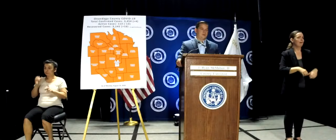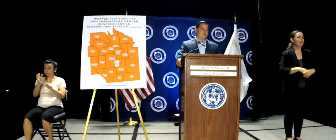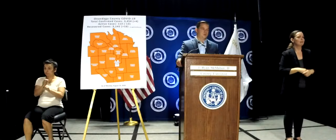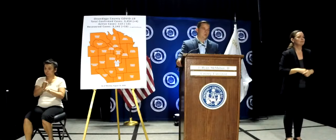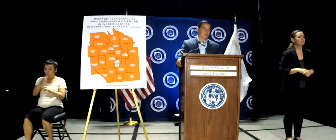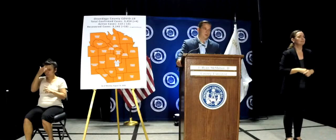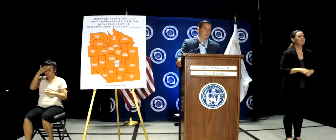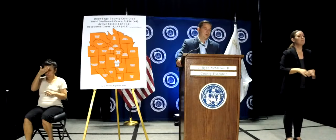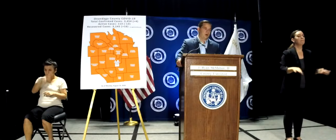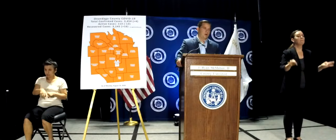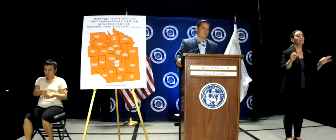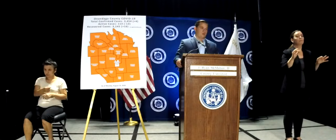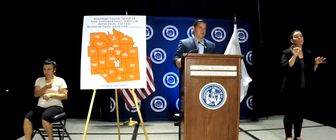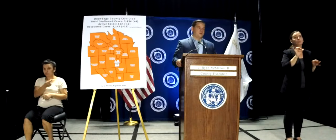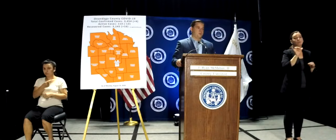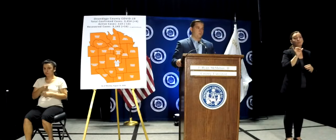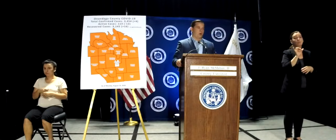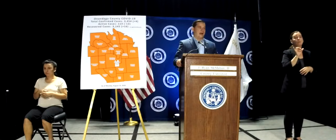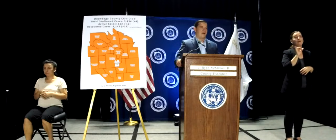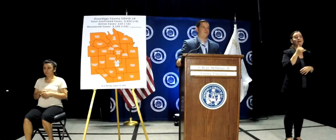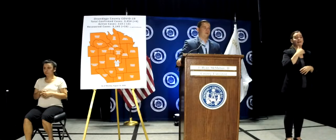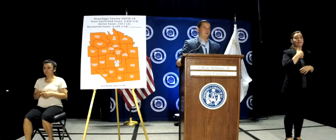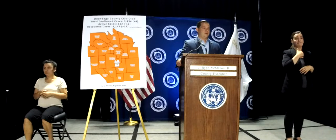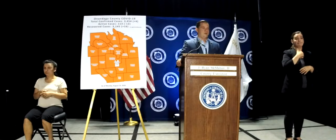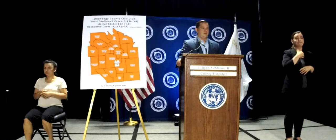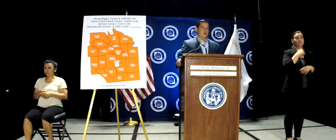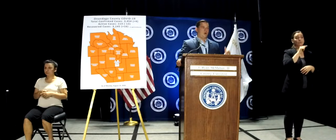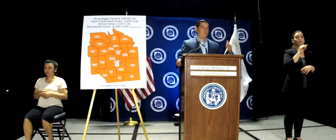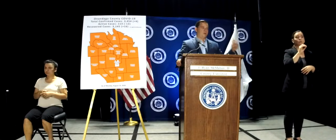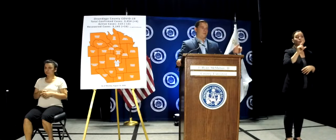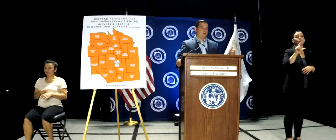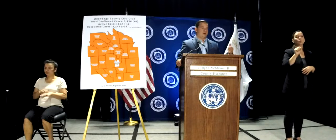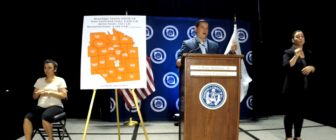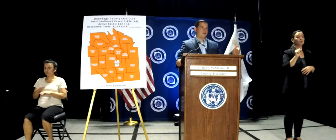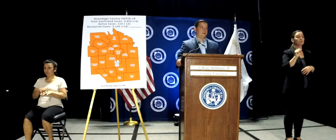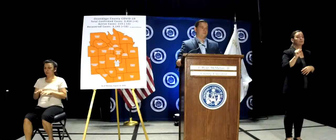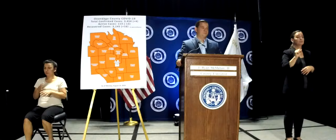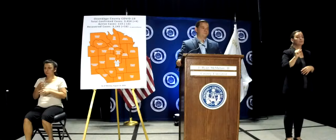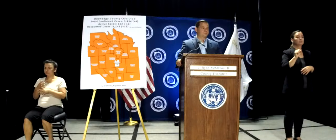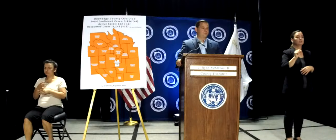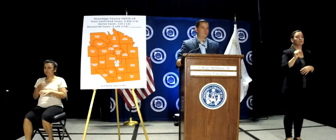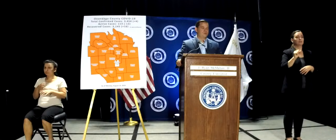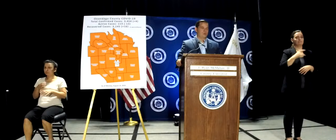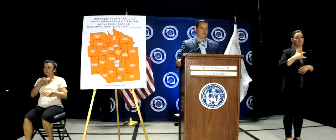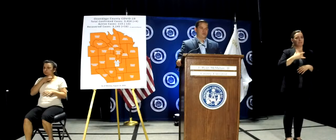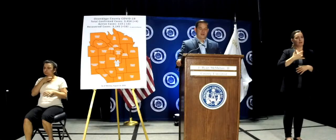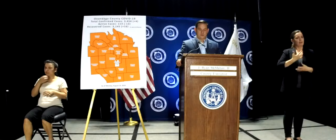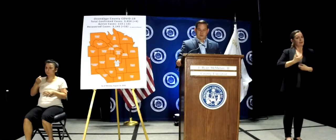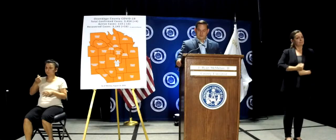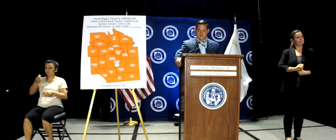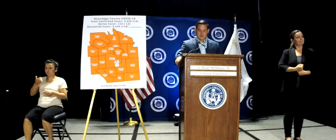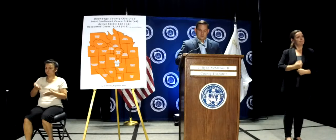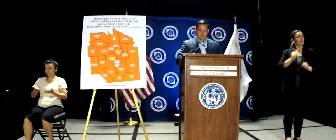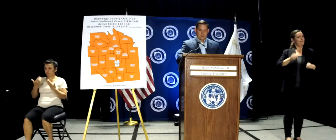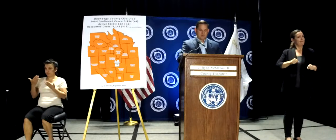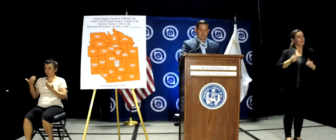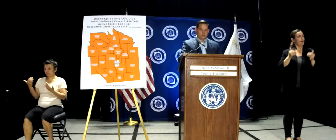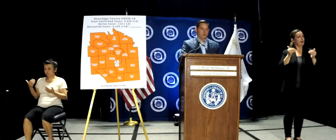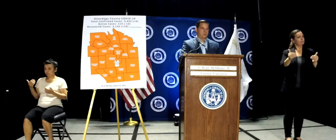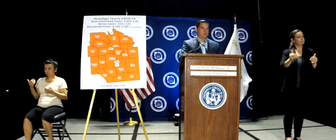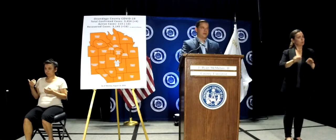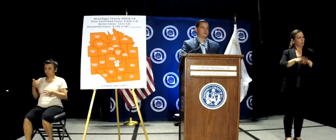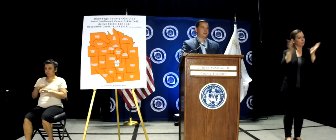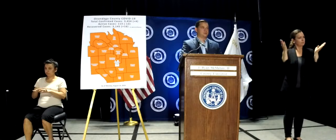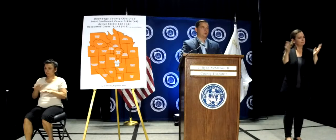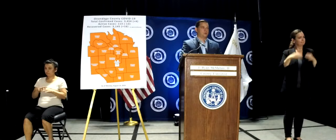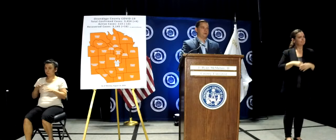help be a tool for us to be more confident in opening up our economy to larger gatherings, because we'll